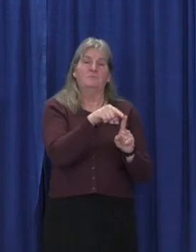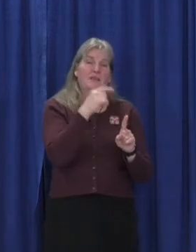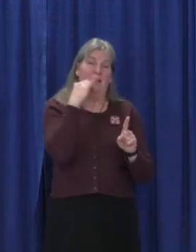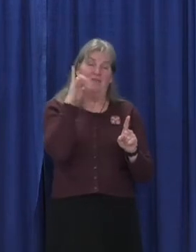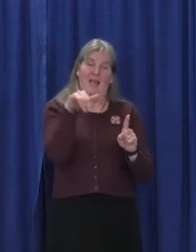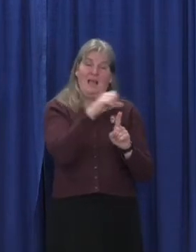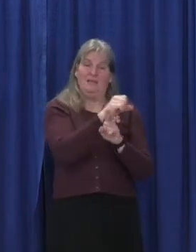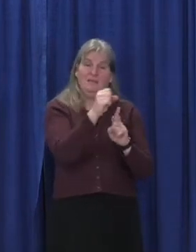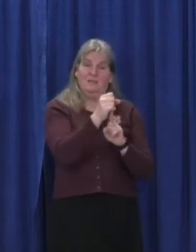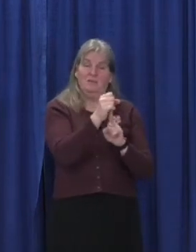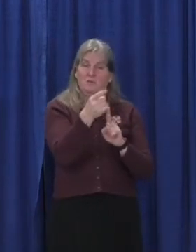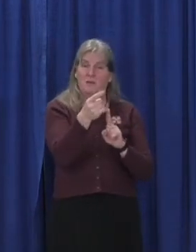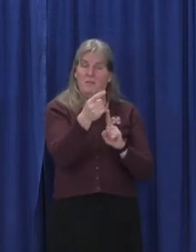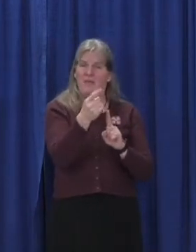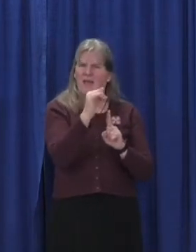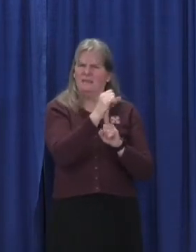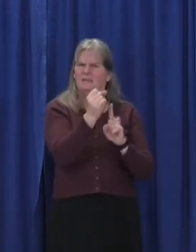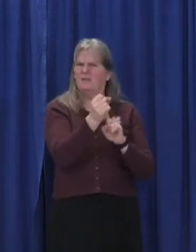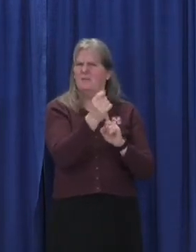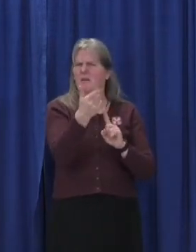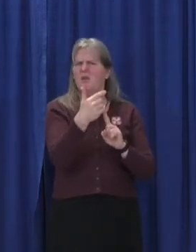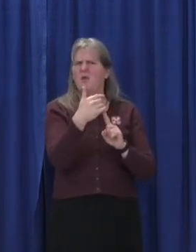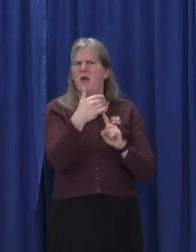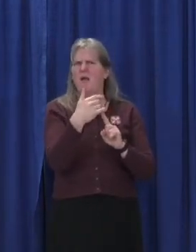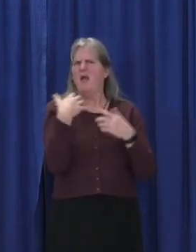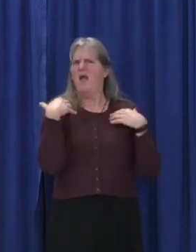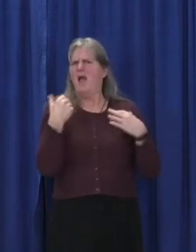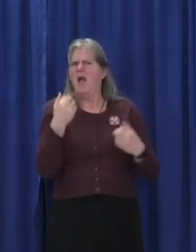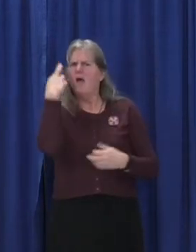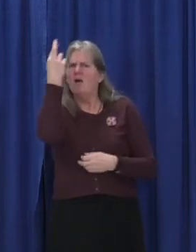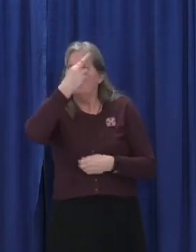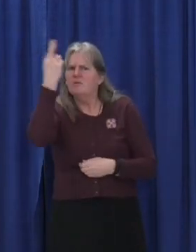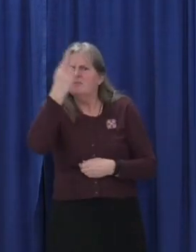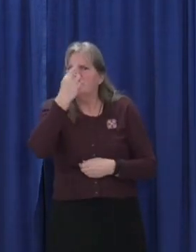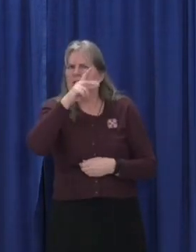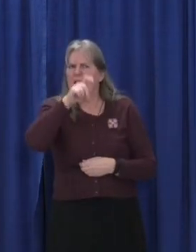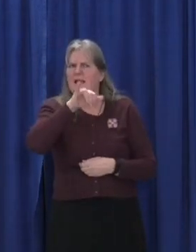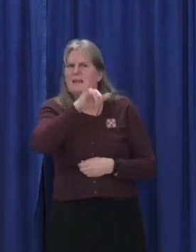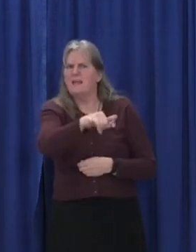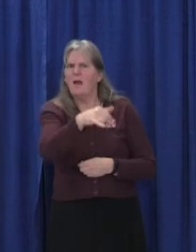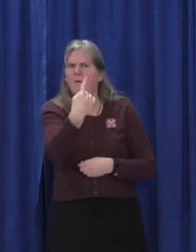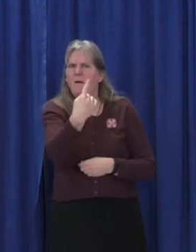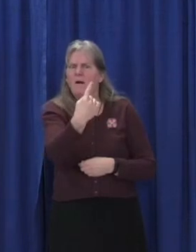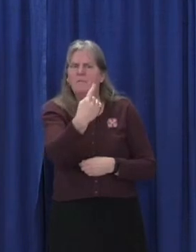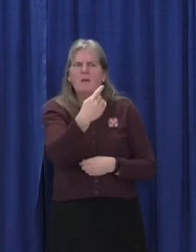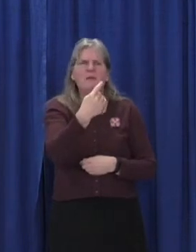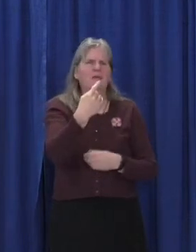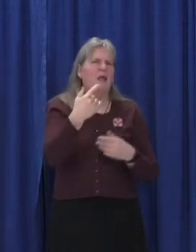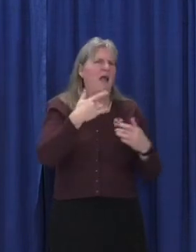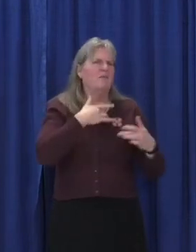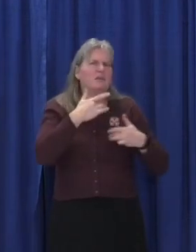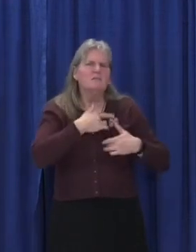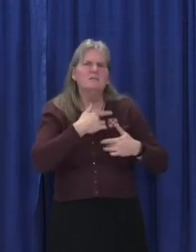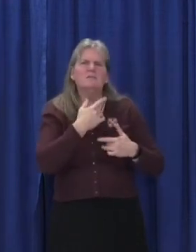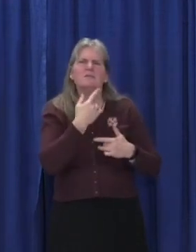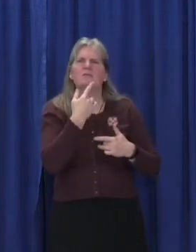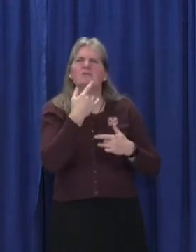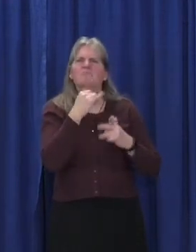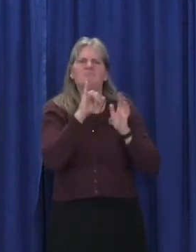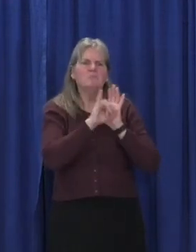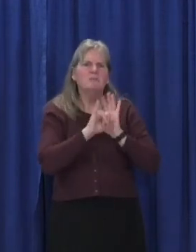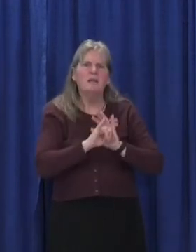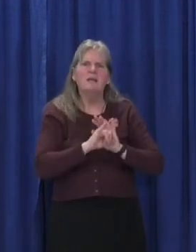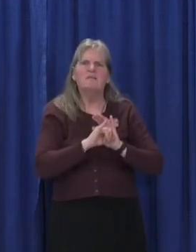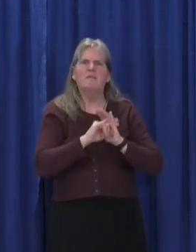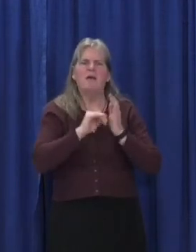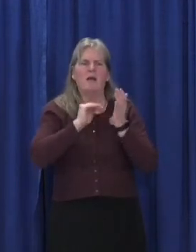have that rare situation where there's a medical need for this vaccine due to health concerns that have been identified and